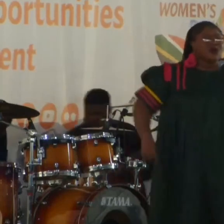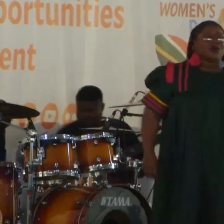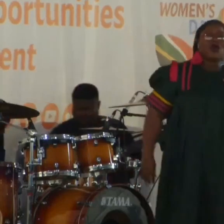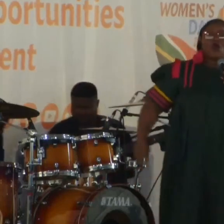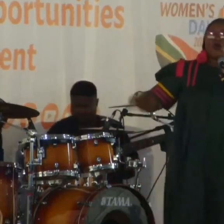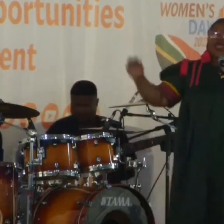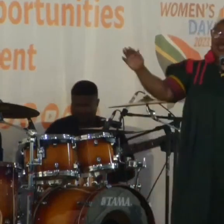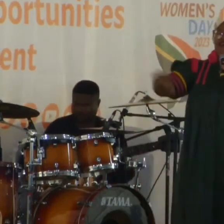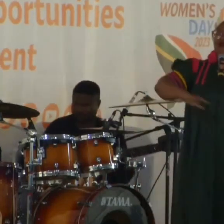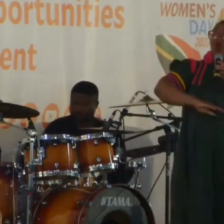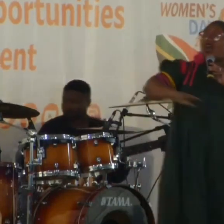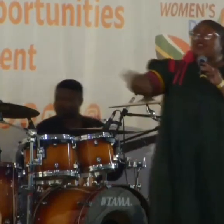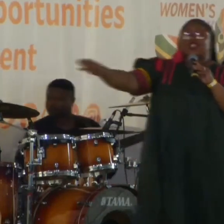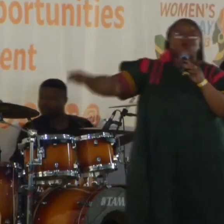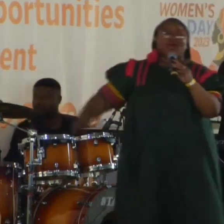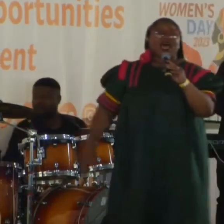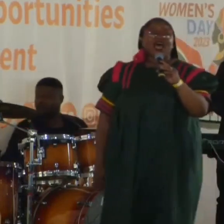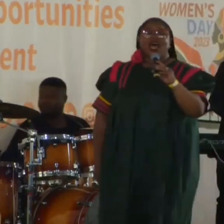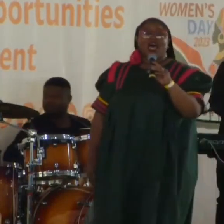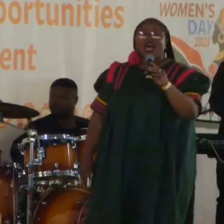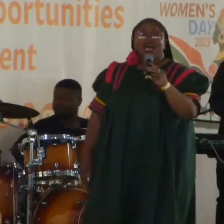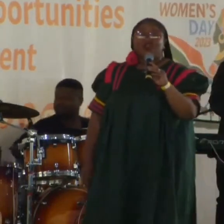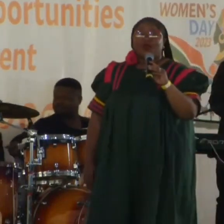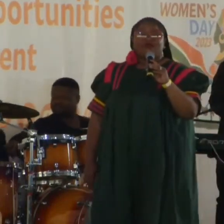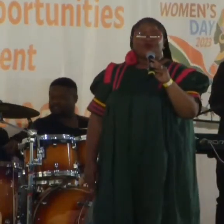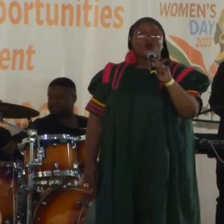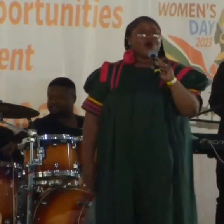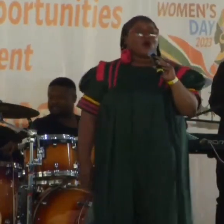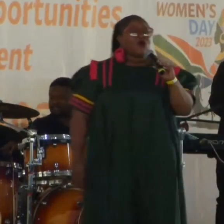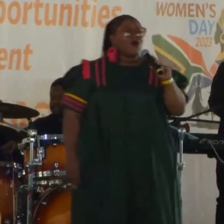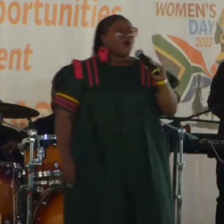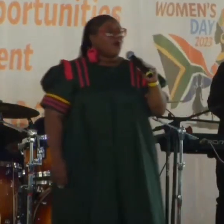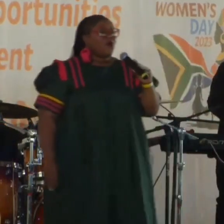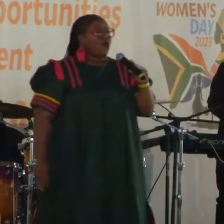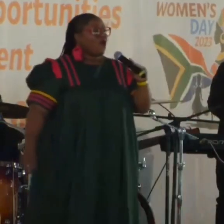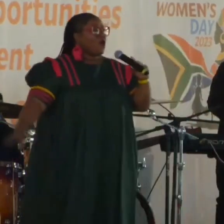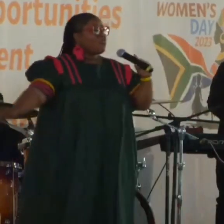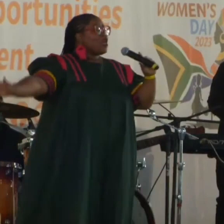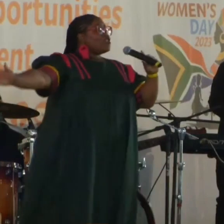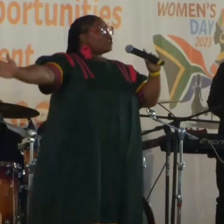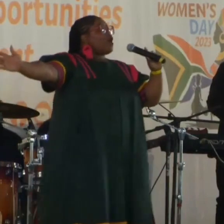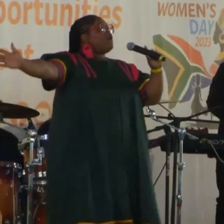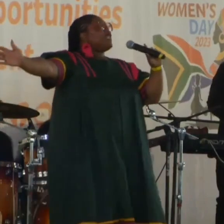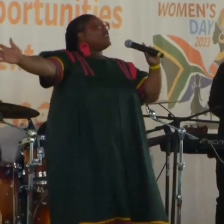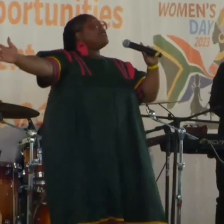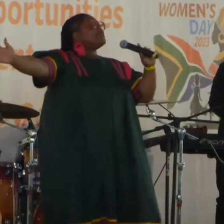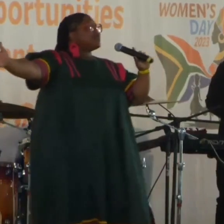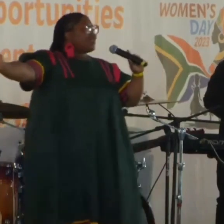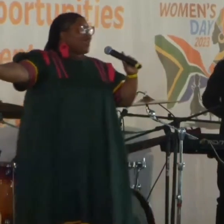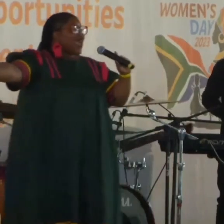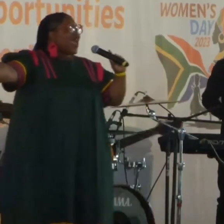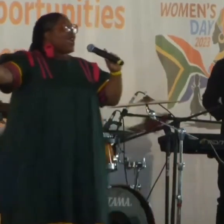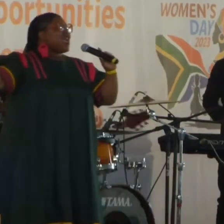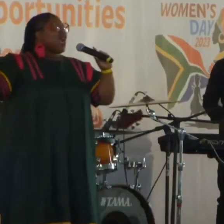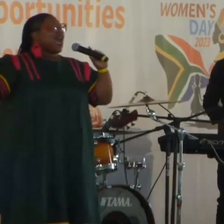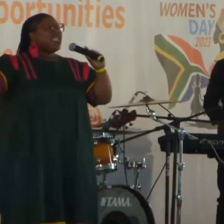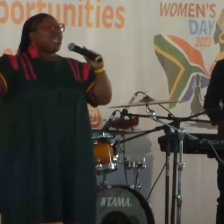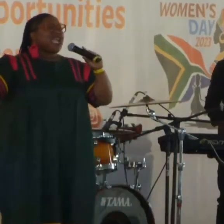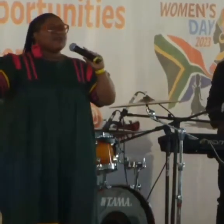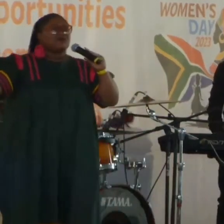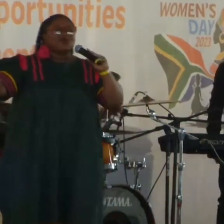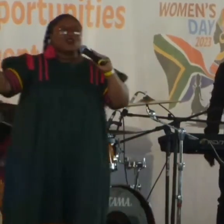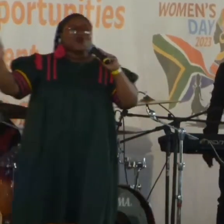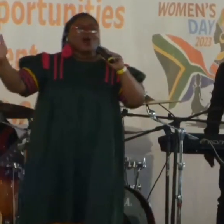before. We have walked this path before. So please, hang